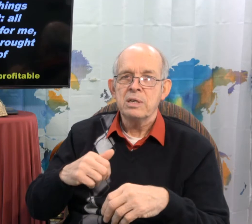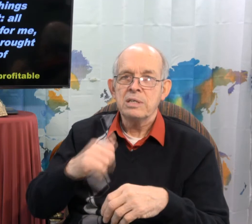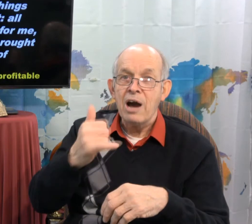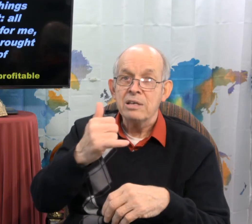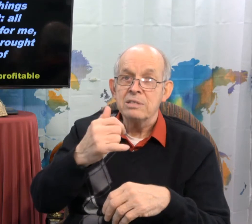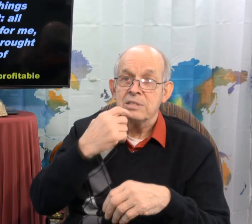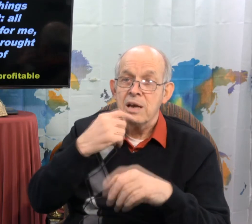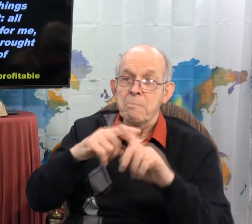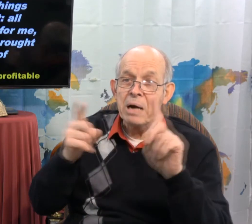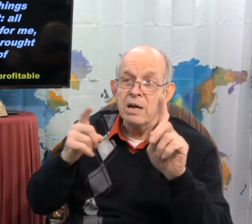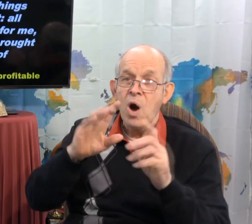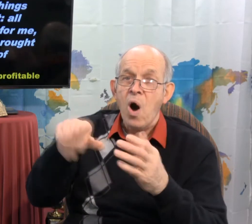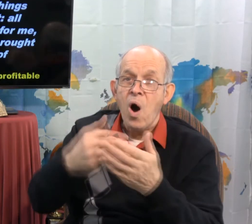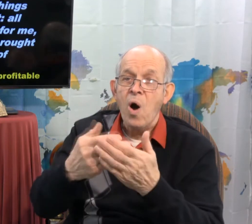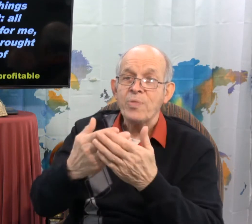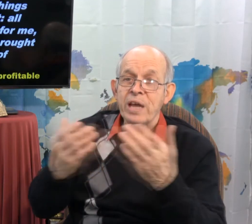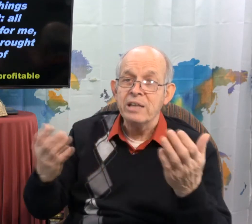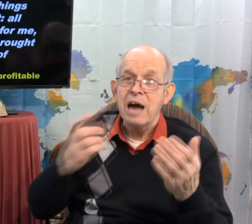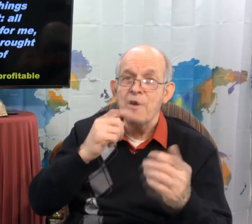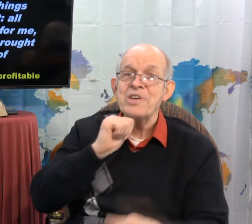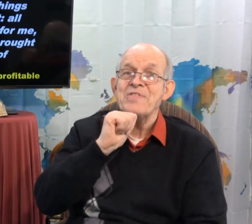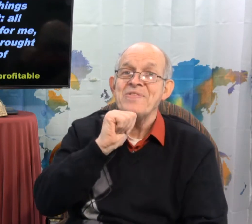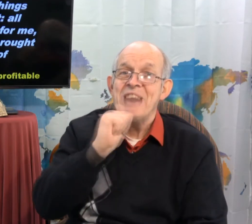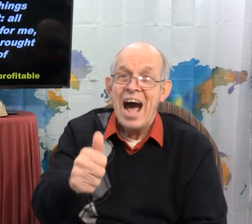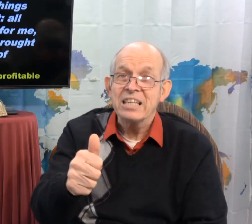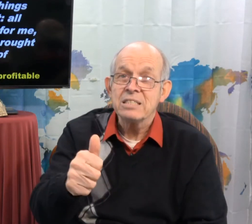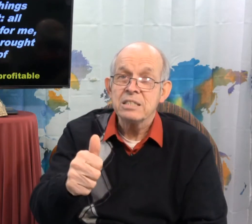not just, but all things are not.